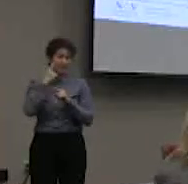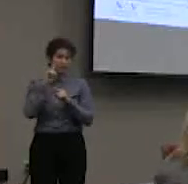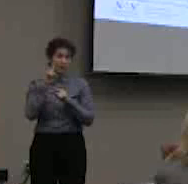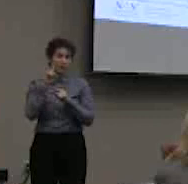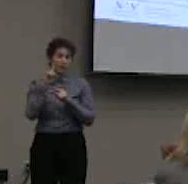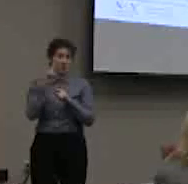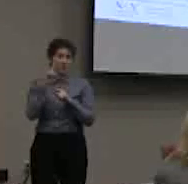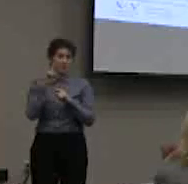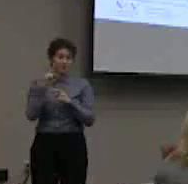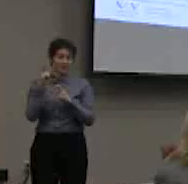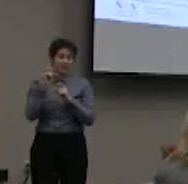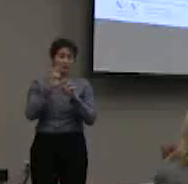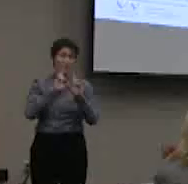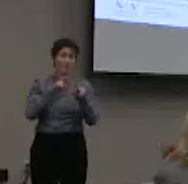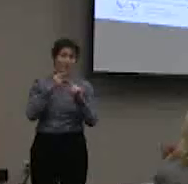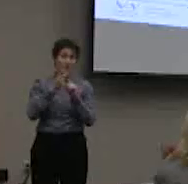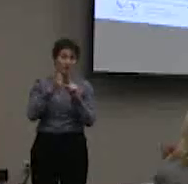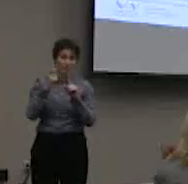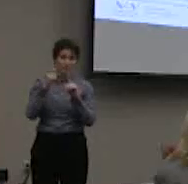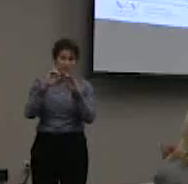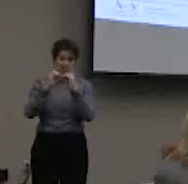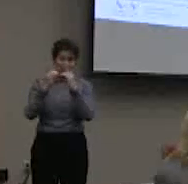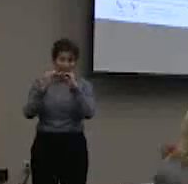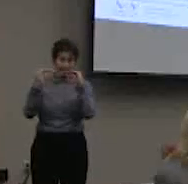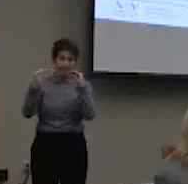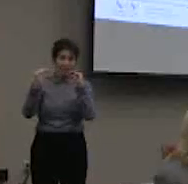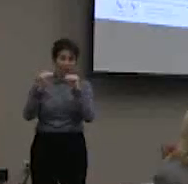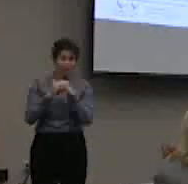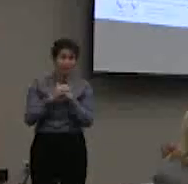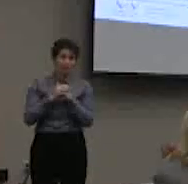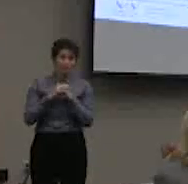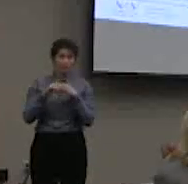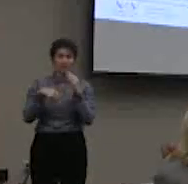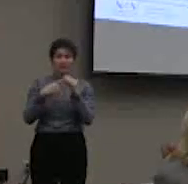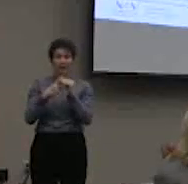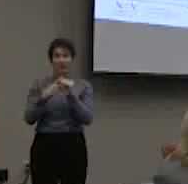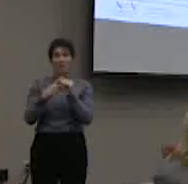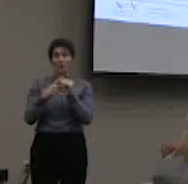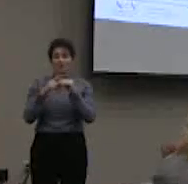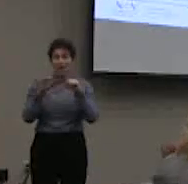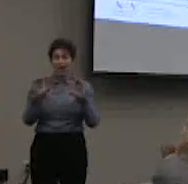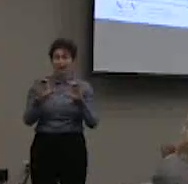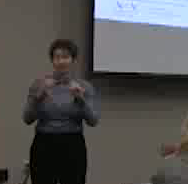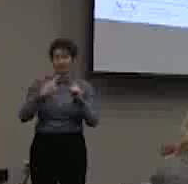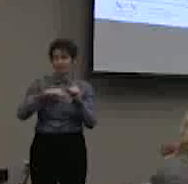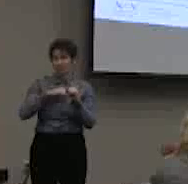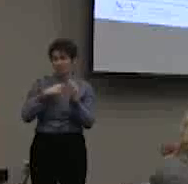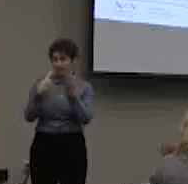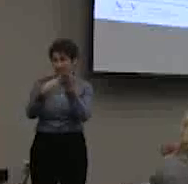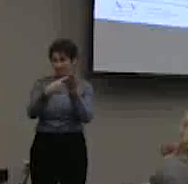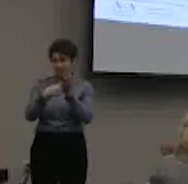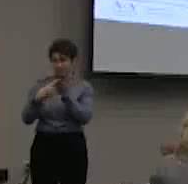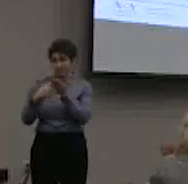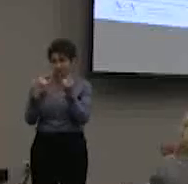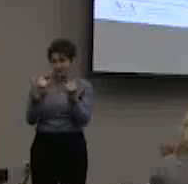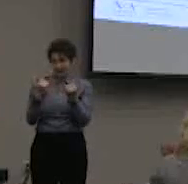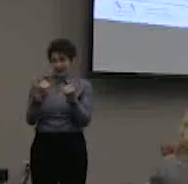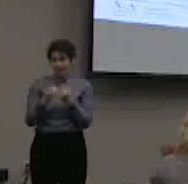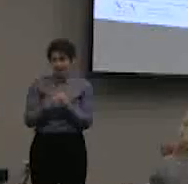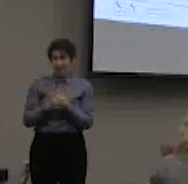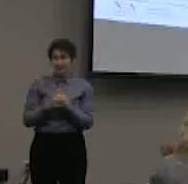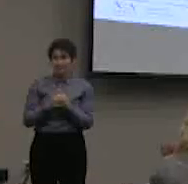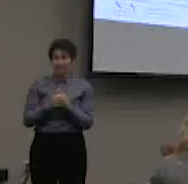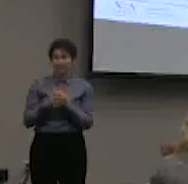department level about the activities that we've been discussing today. And then our regional staff